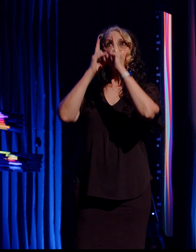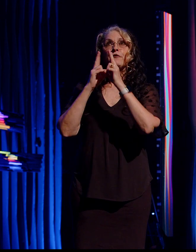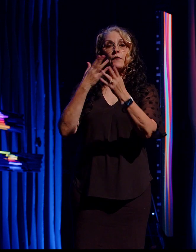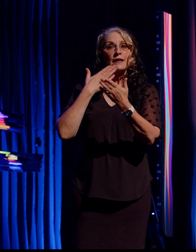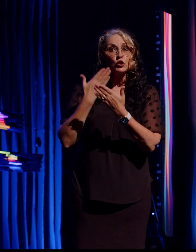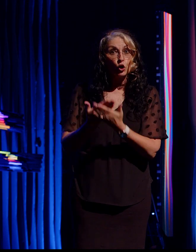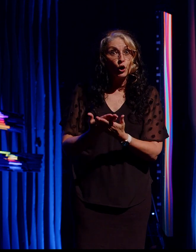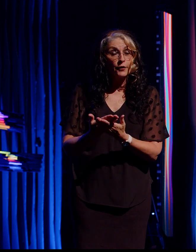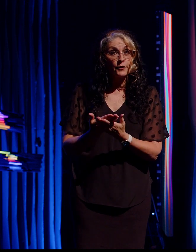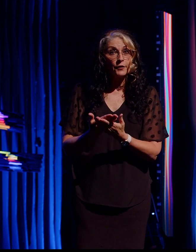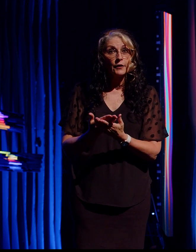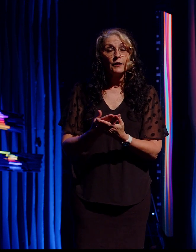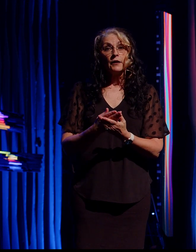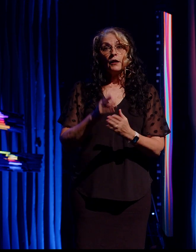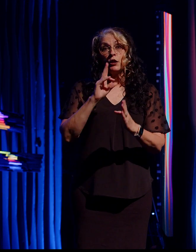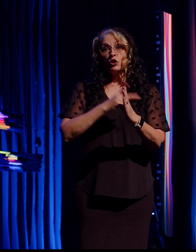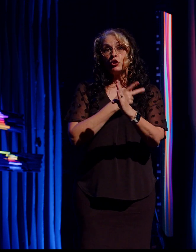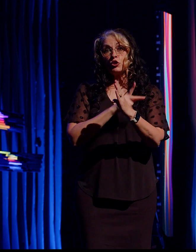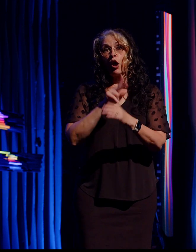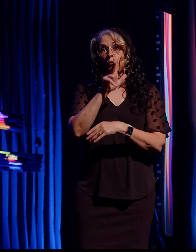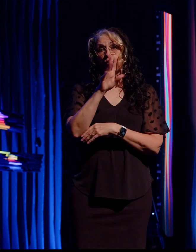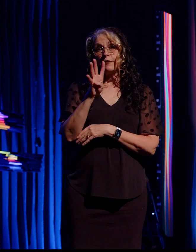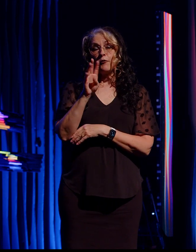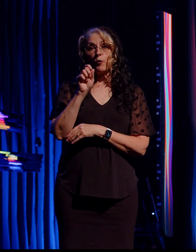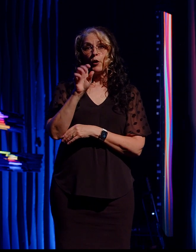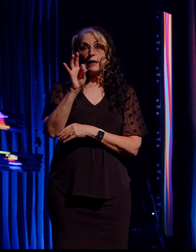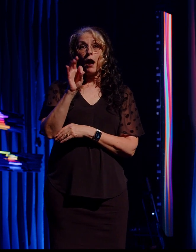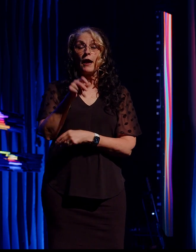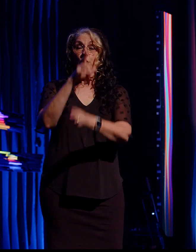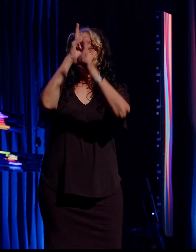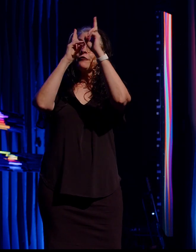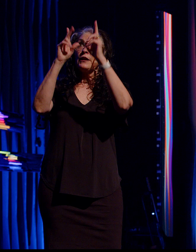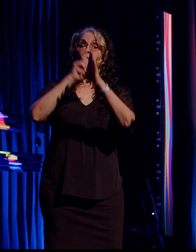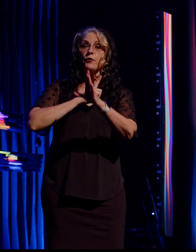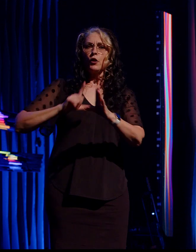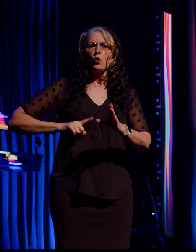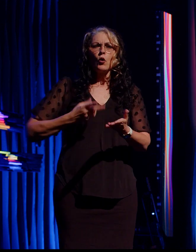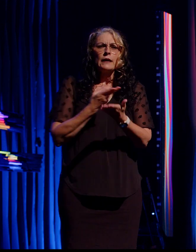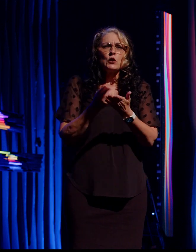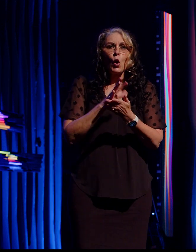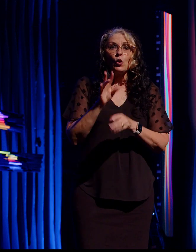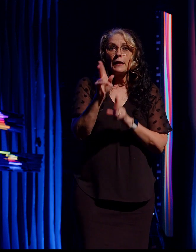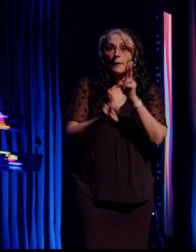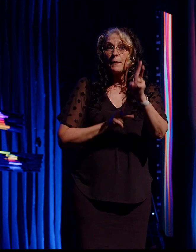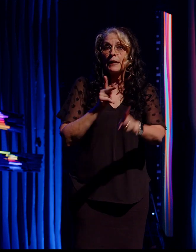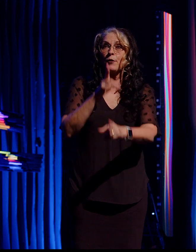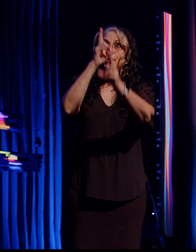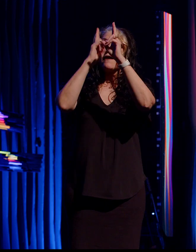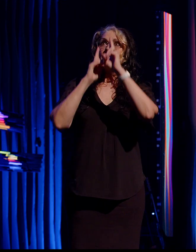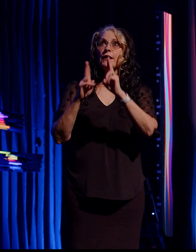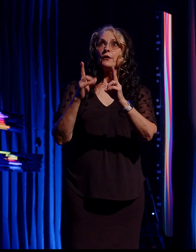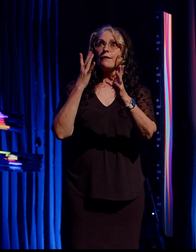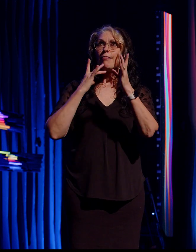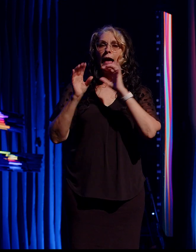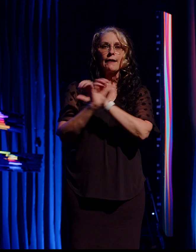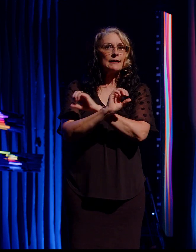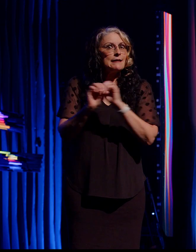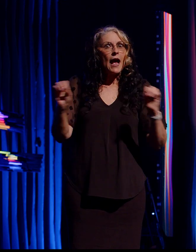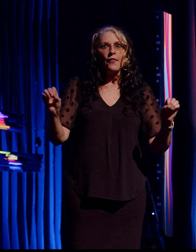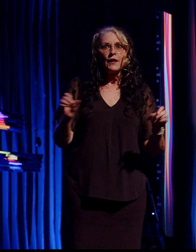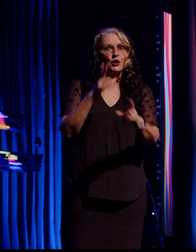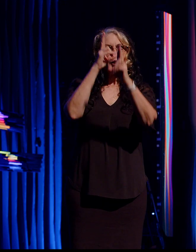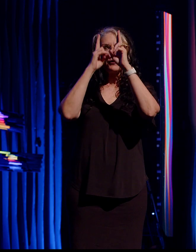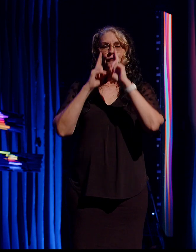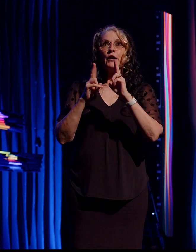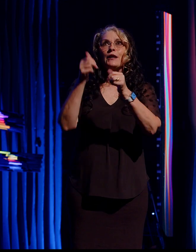good thing. Psalm 34:9, "Fear the Lord, you, his holy people, for those who fear him lack nothing." You fear the